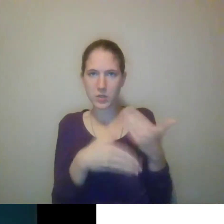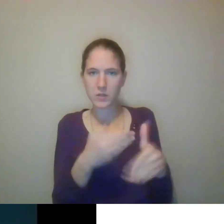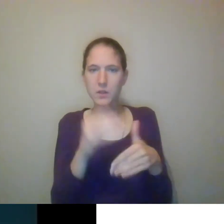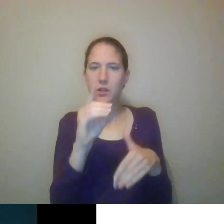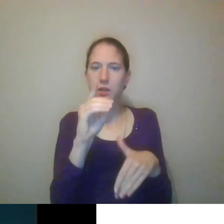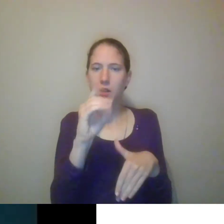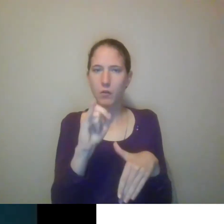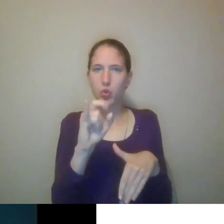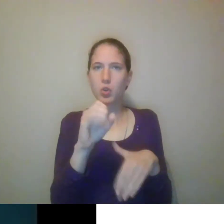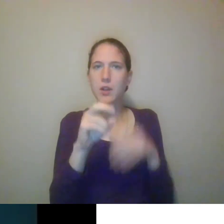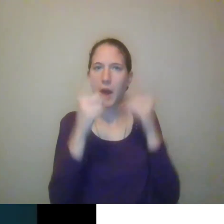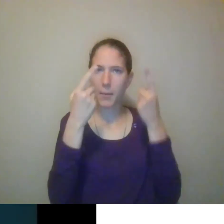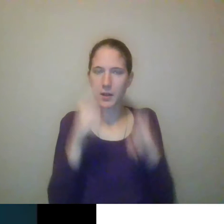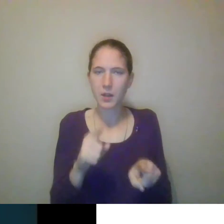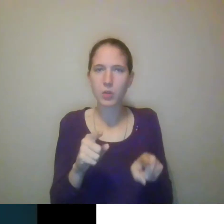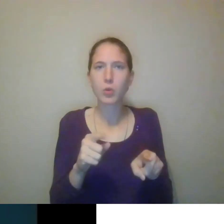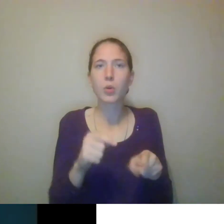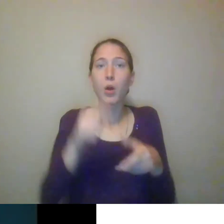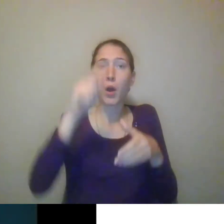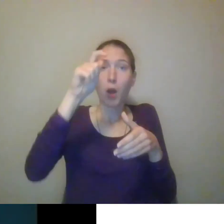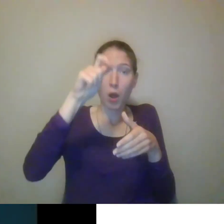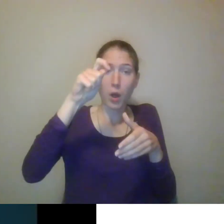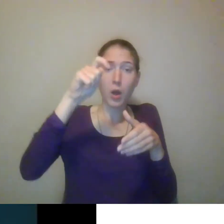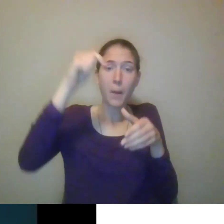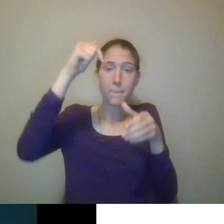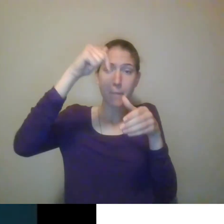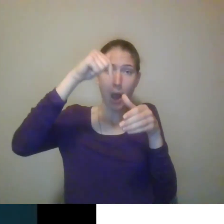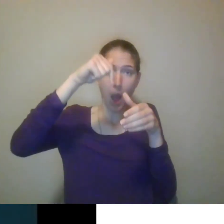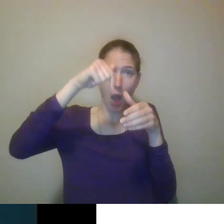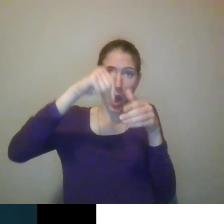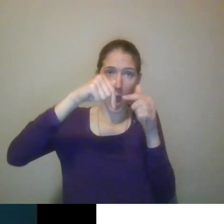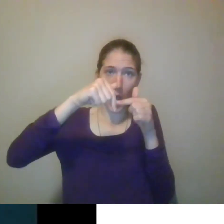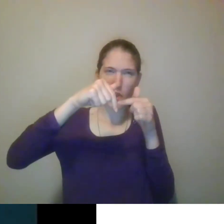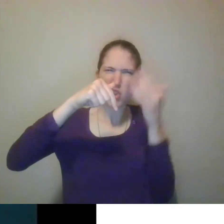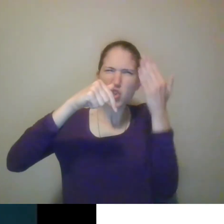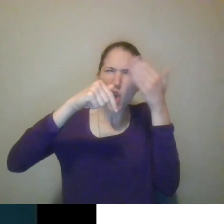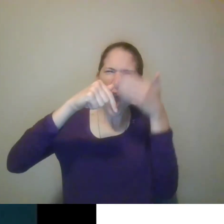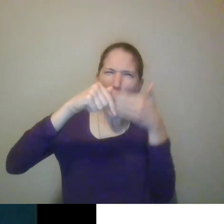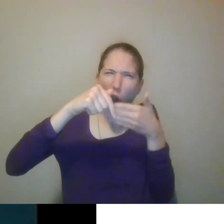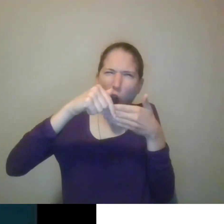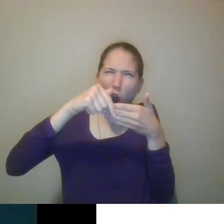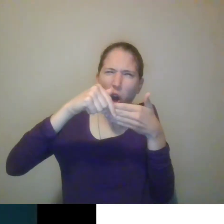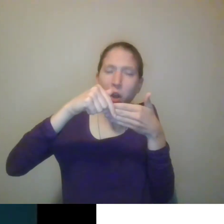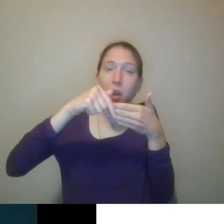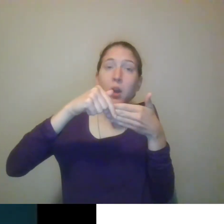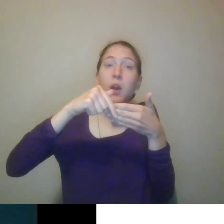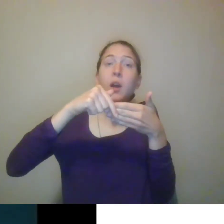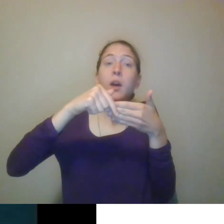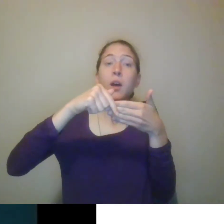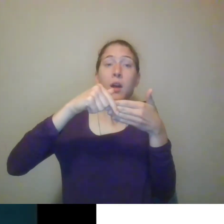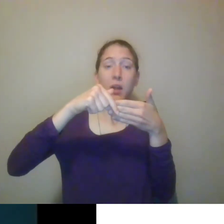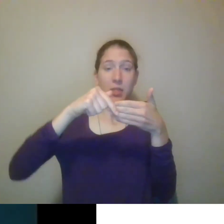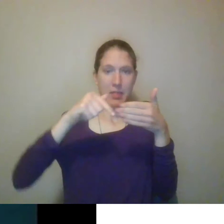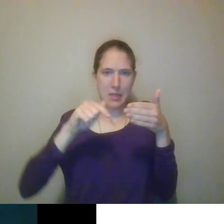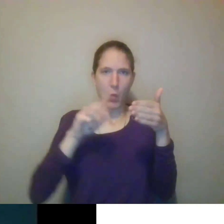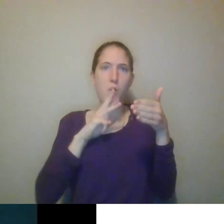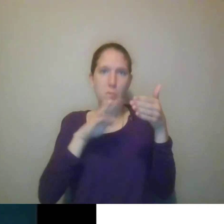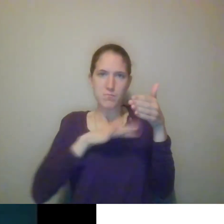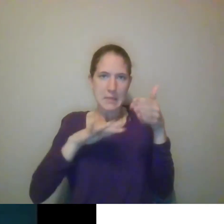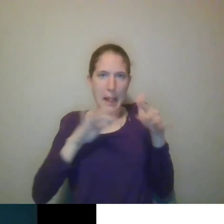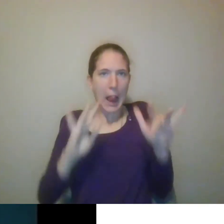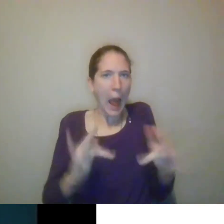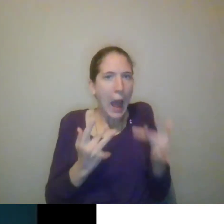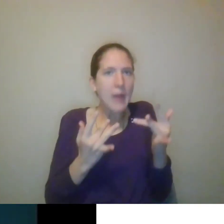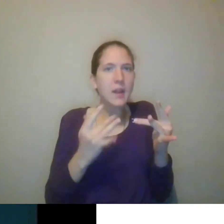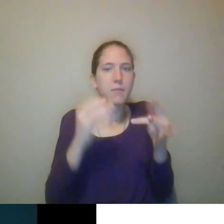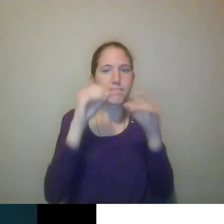of diffusion happening right now, right in front of you, because this color, right, which is concentrated in the